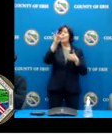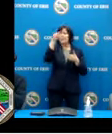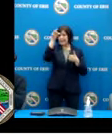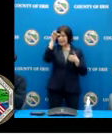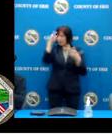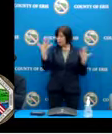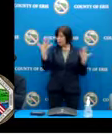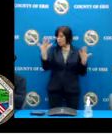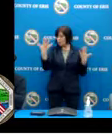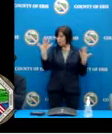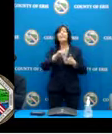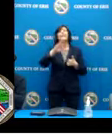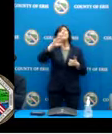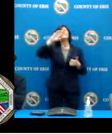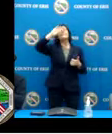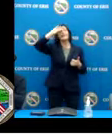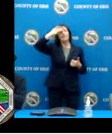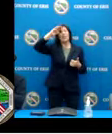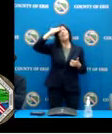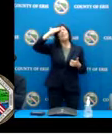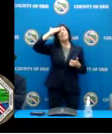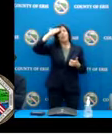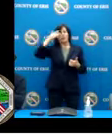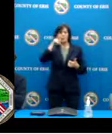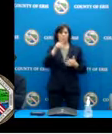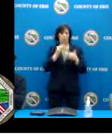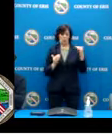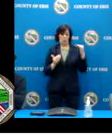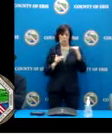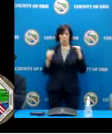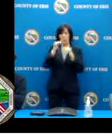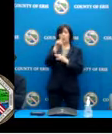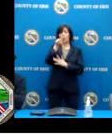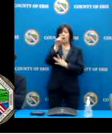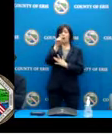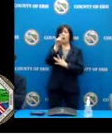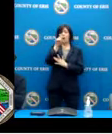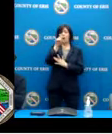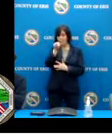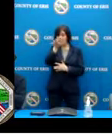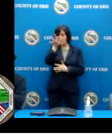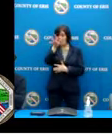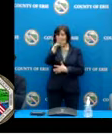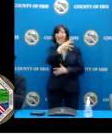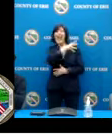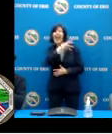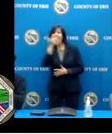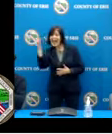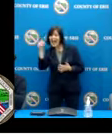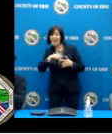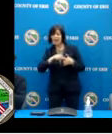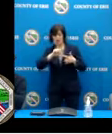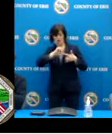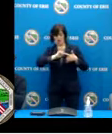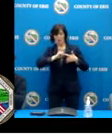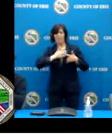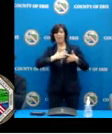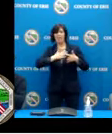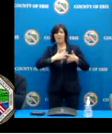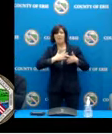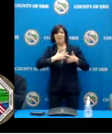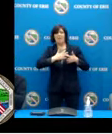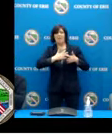are classically a fever of at least 100.4 and either cough or shortness of breath and